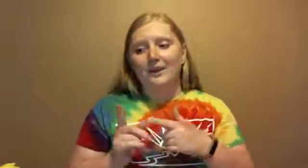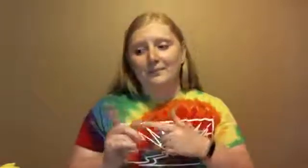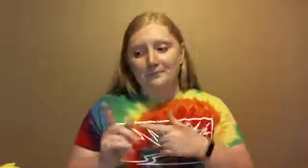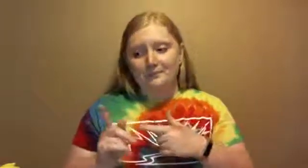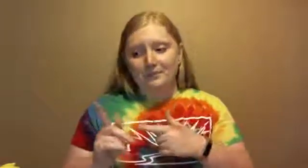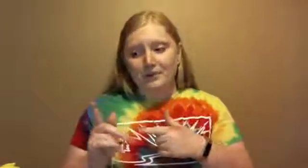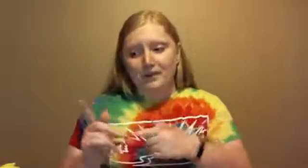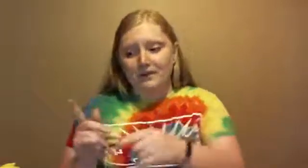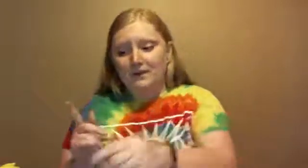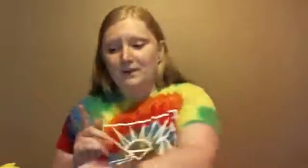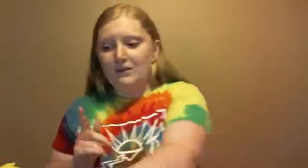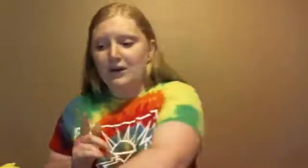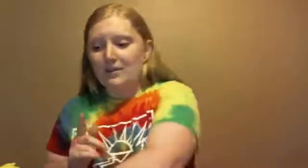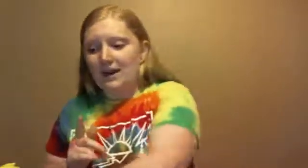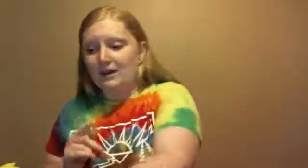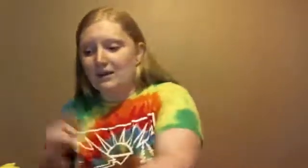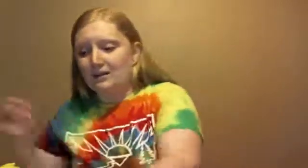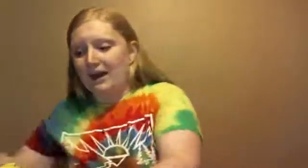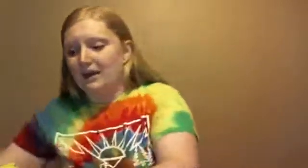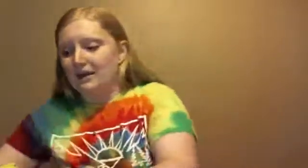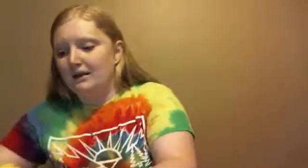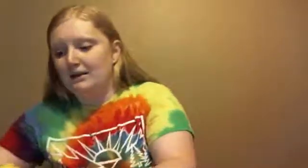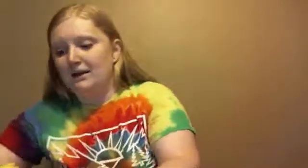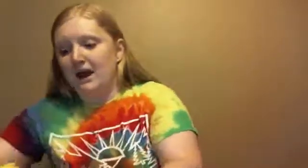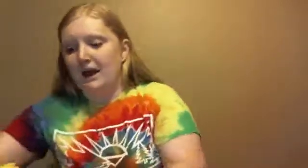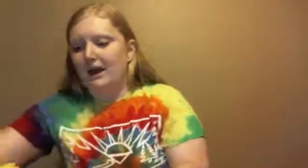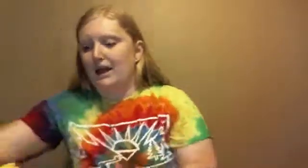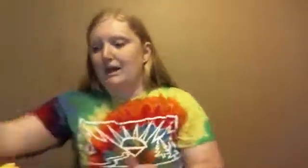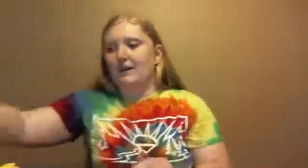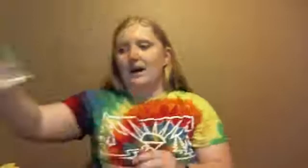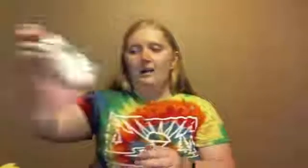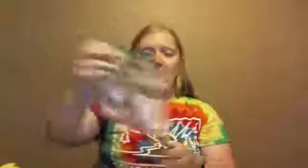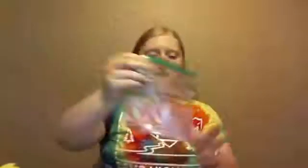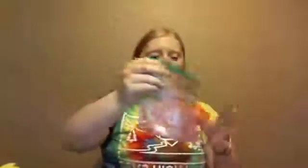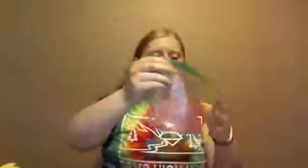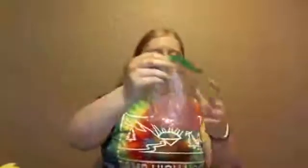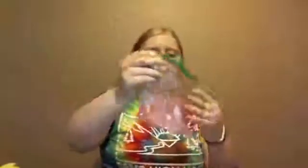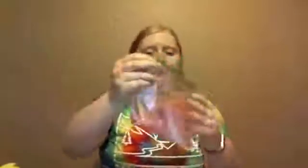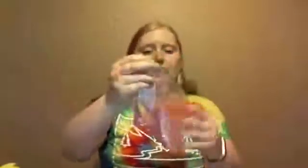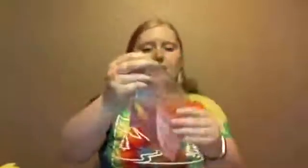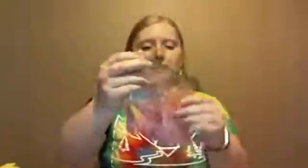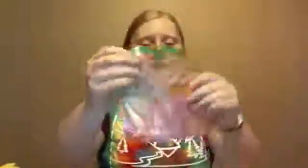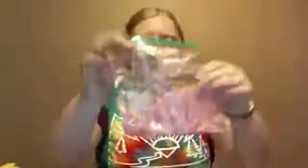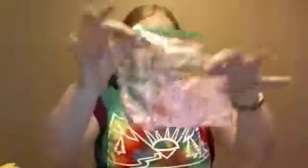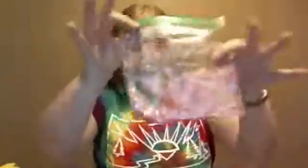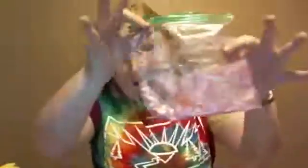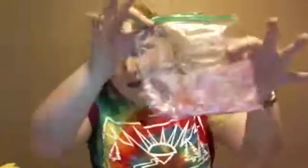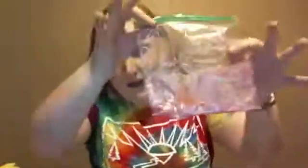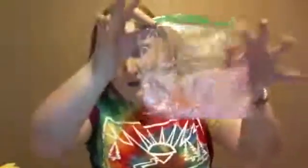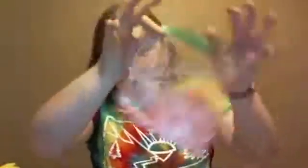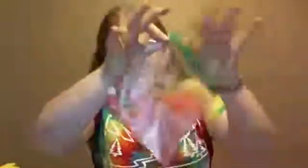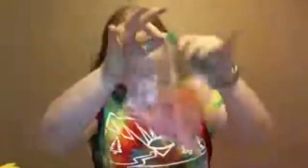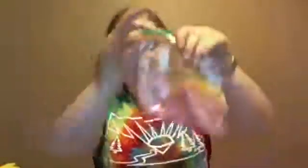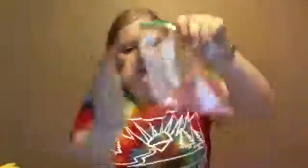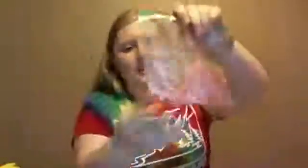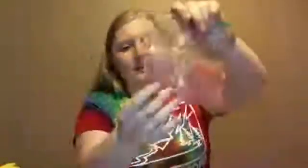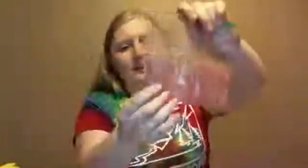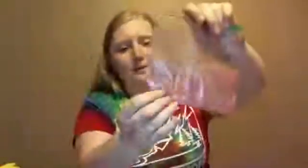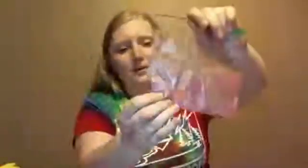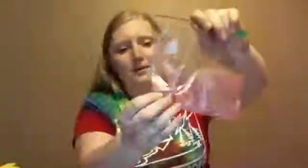favorite sensory bag that you made today in the comment section below as well. I think my favorite is this one